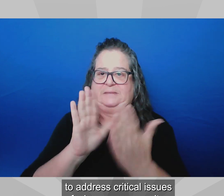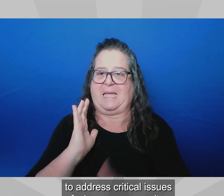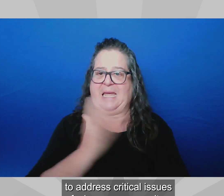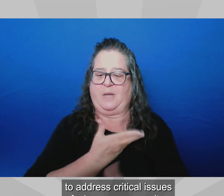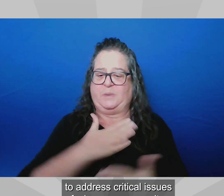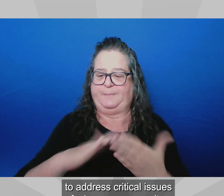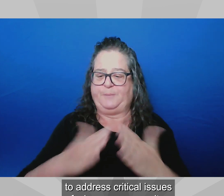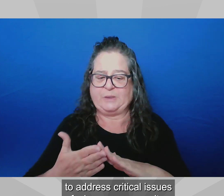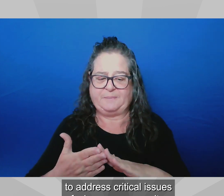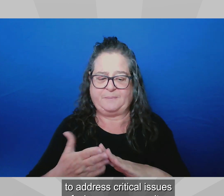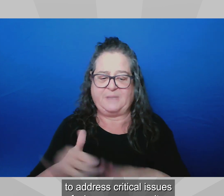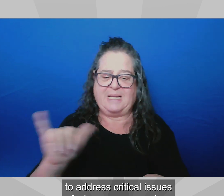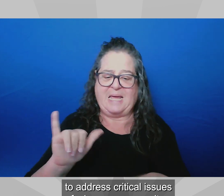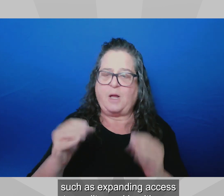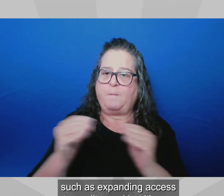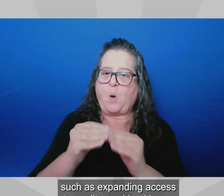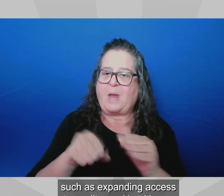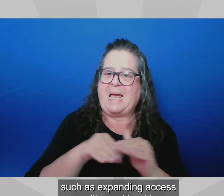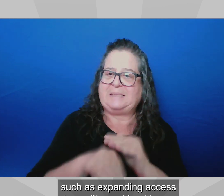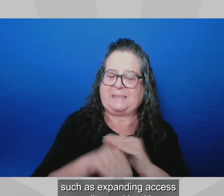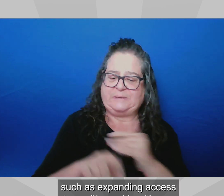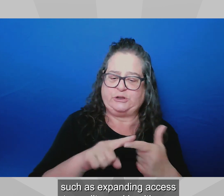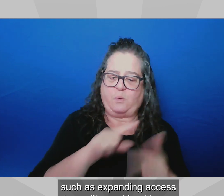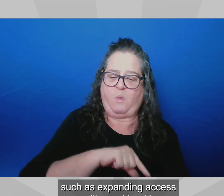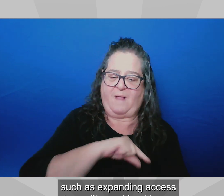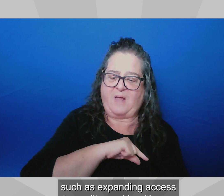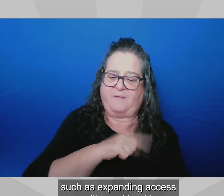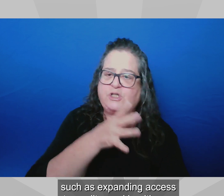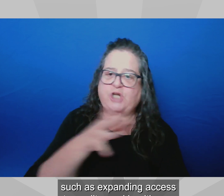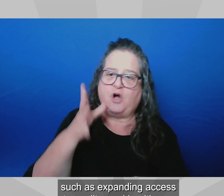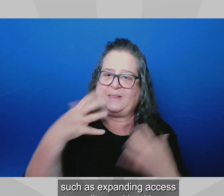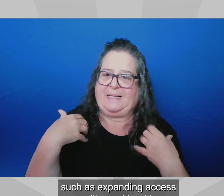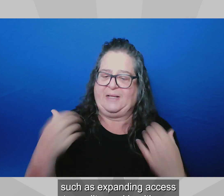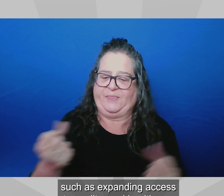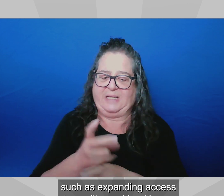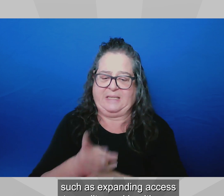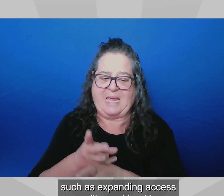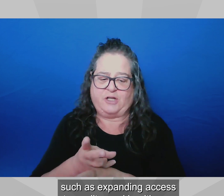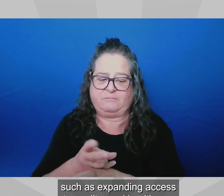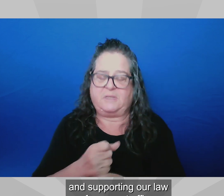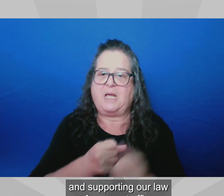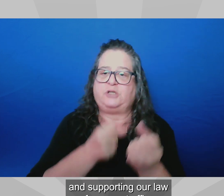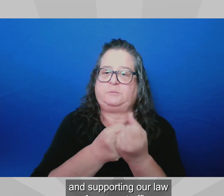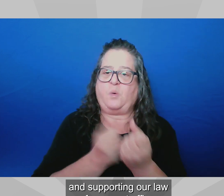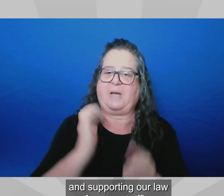our community, such as expanding access to quality rural health care, and supporting our